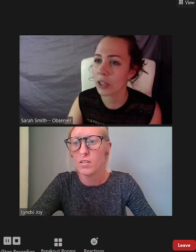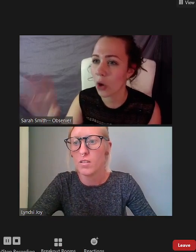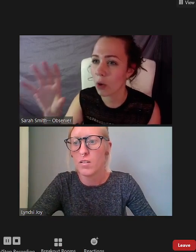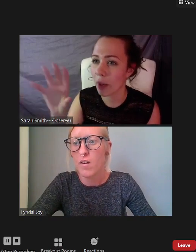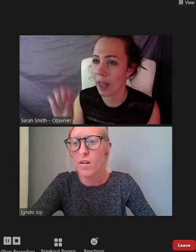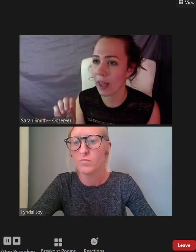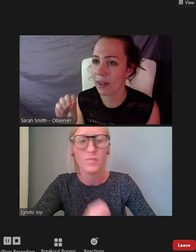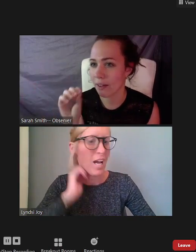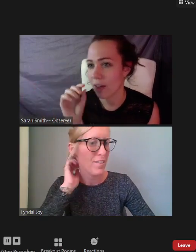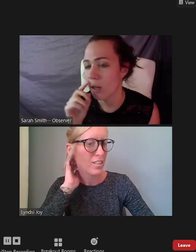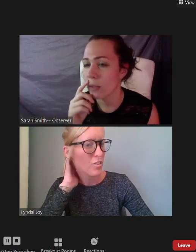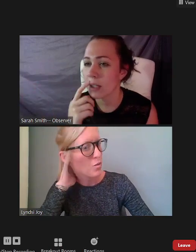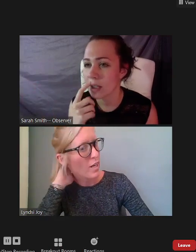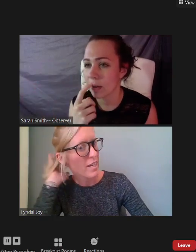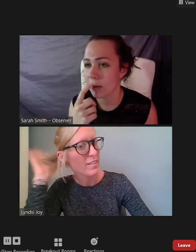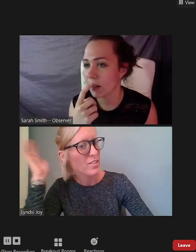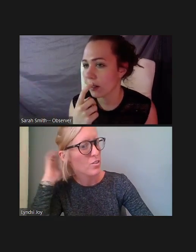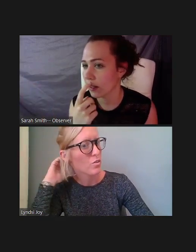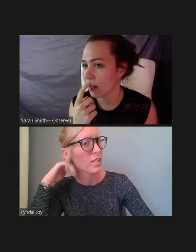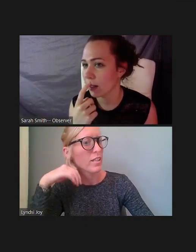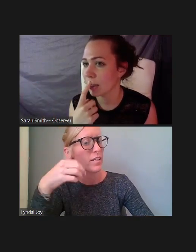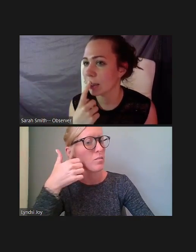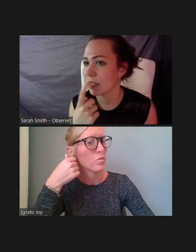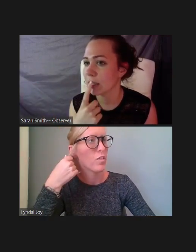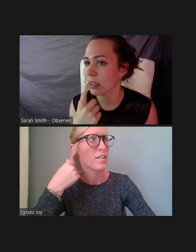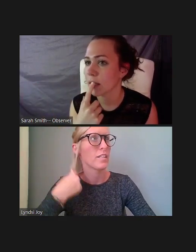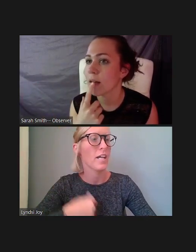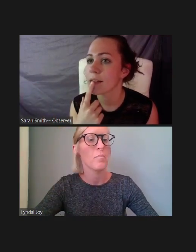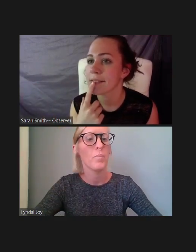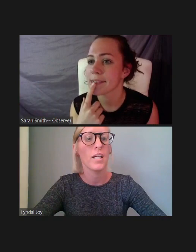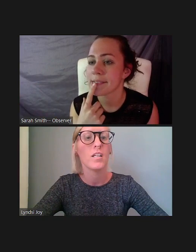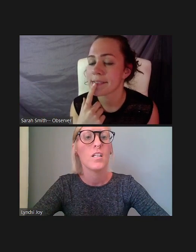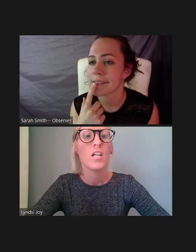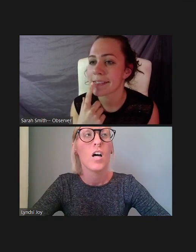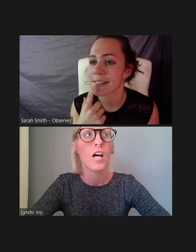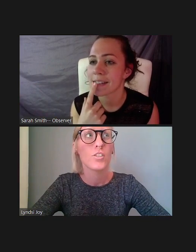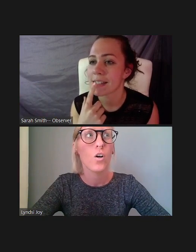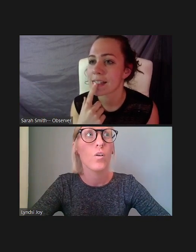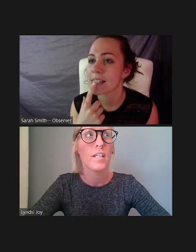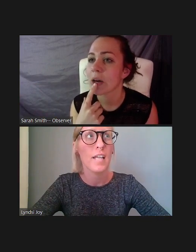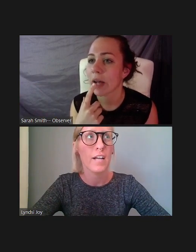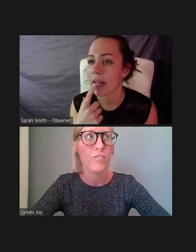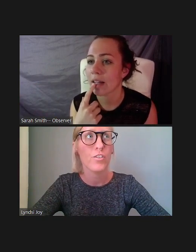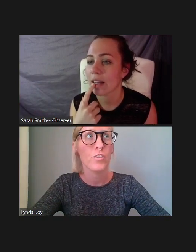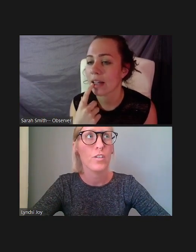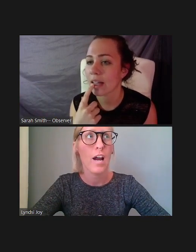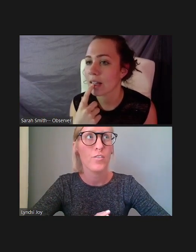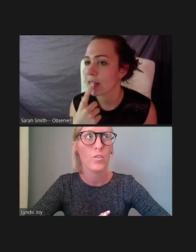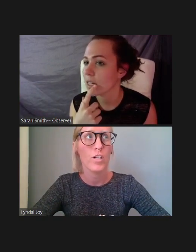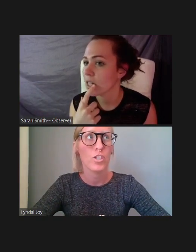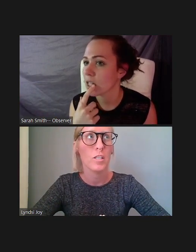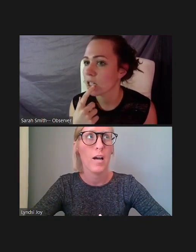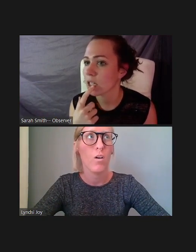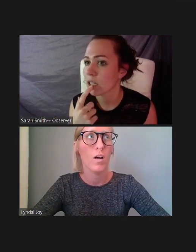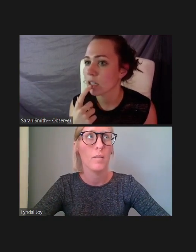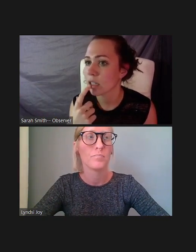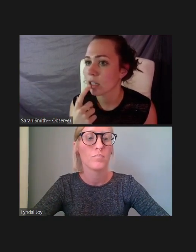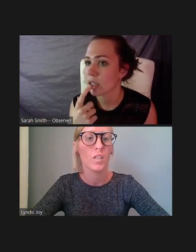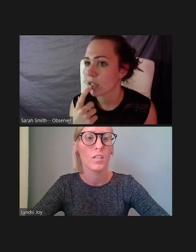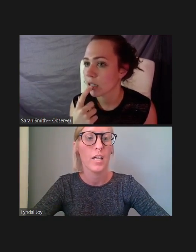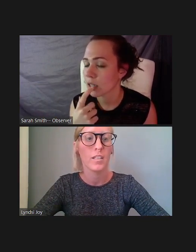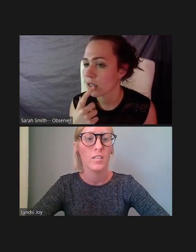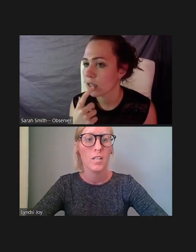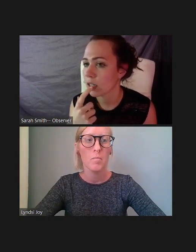always like go away? I think it goes away unless you click move on it again. But so it's after the question